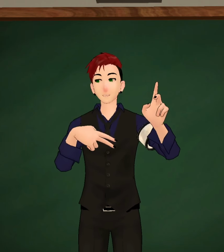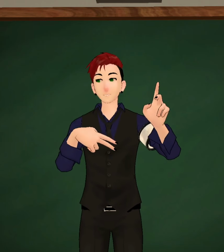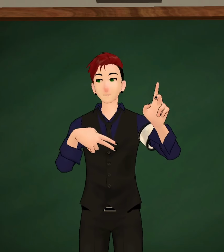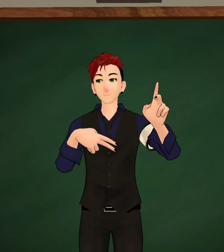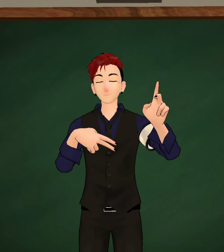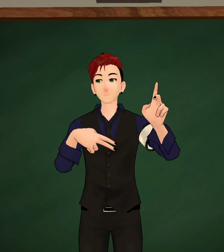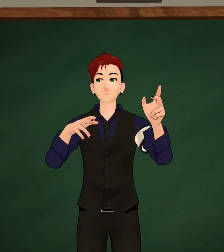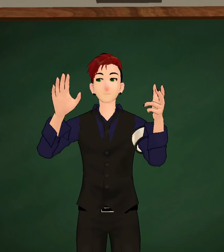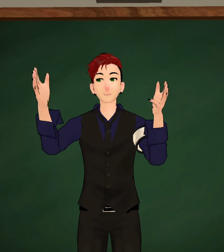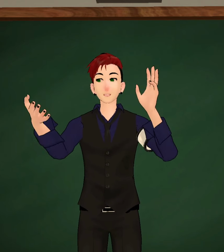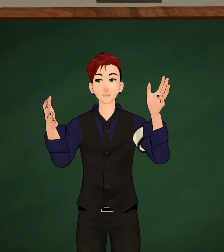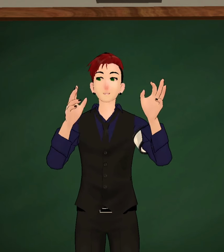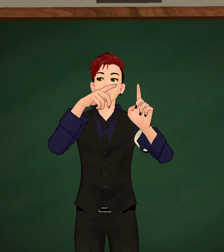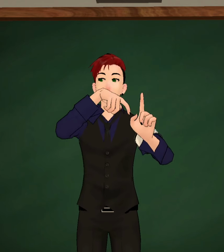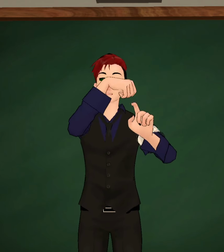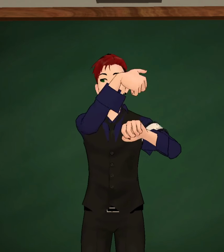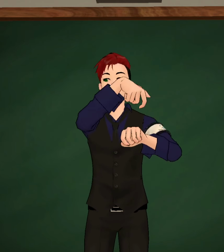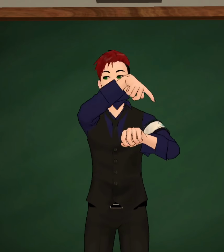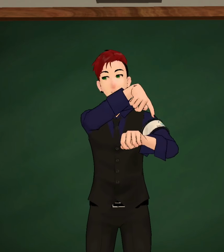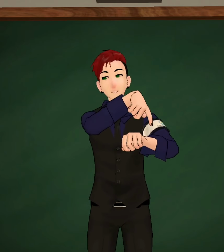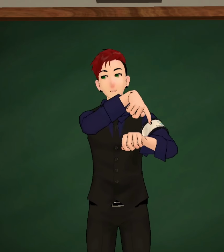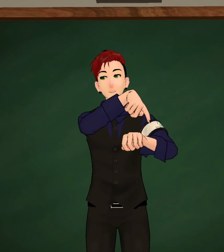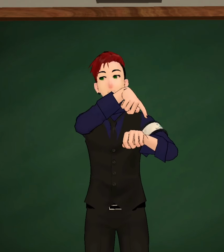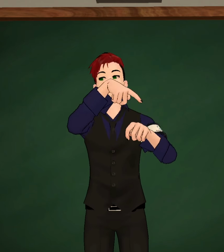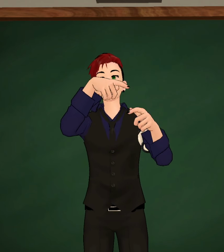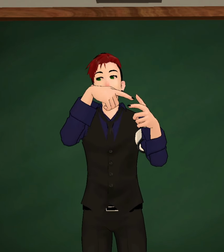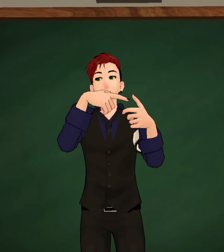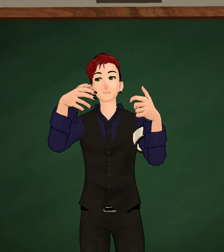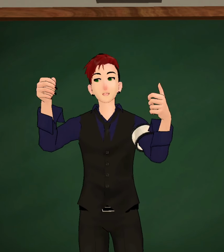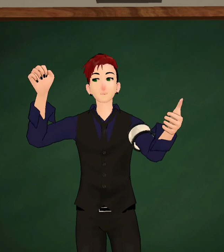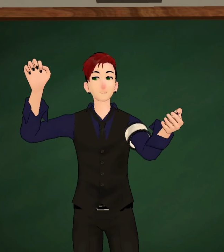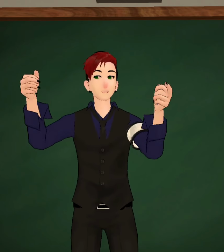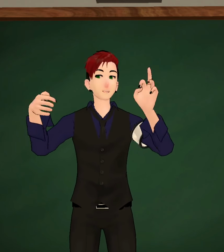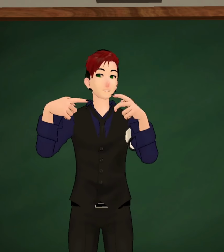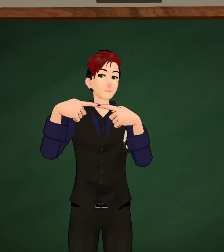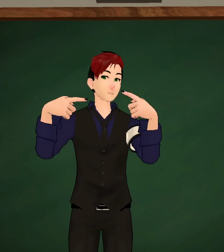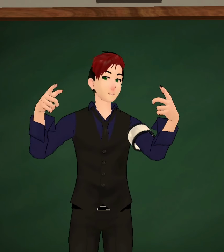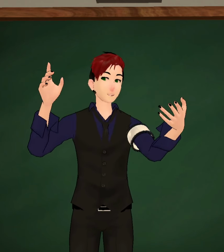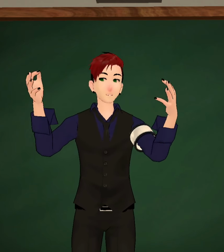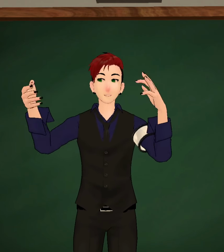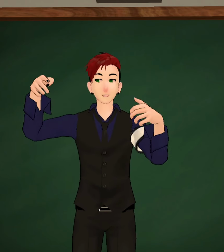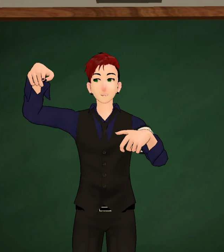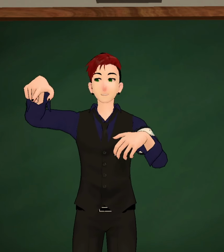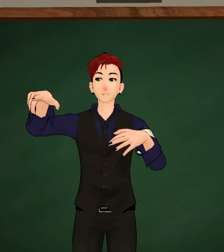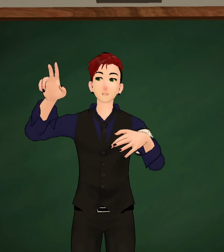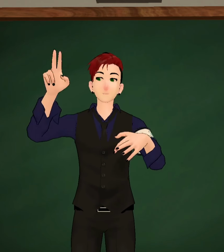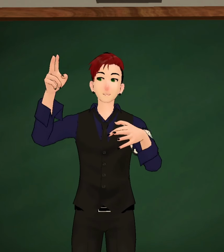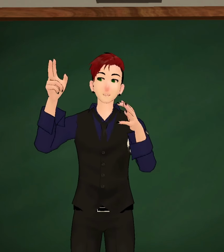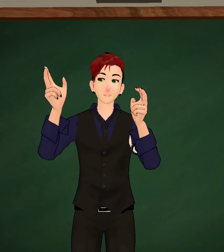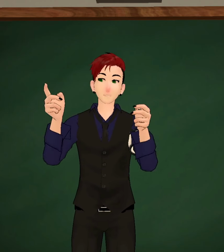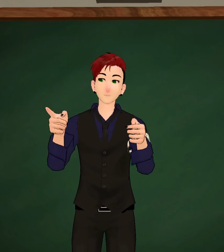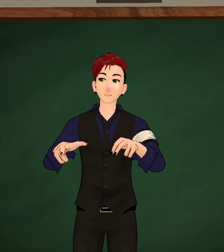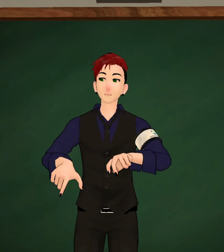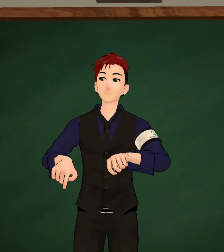worse. I'm comparing it. I've established this, and then I'm making some sort of direct correlation with my next topic.